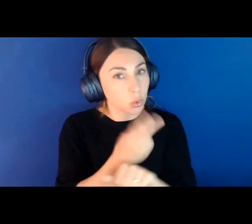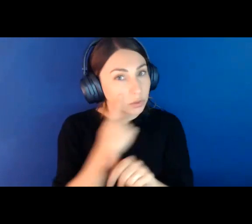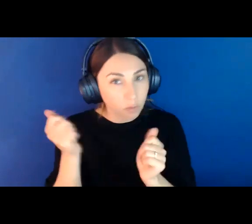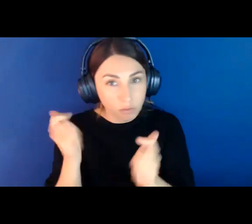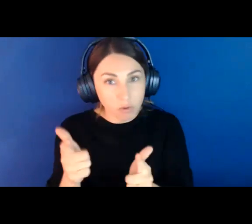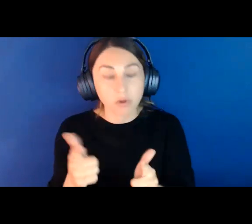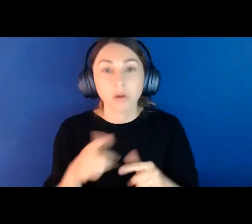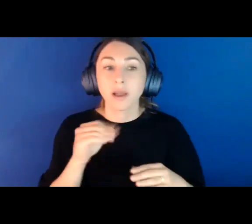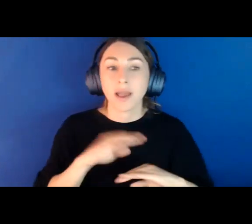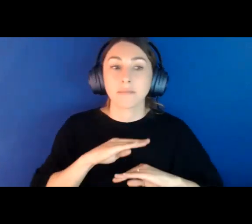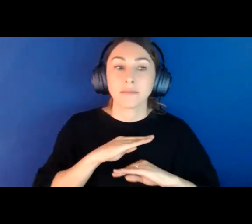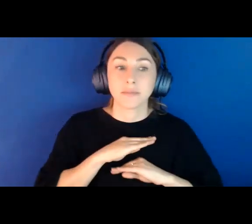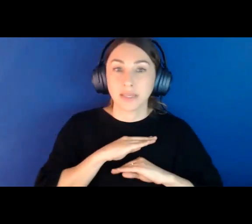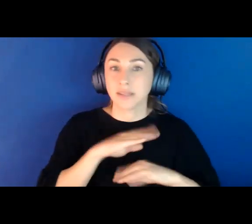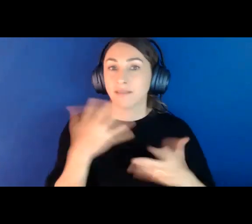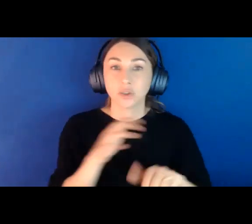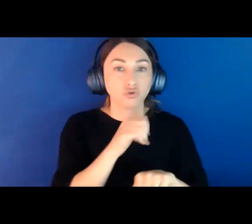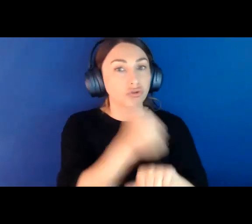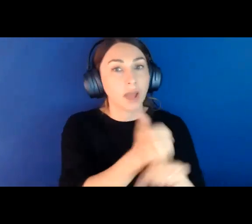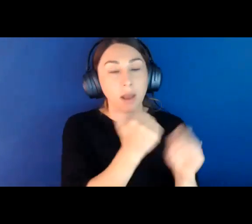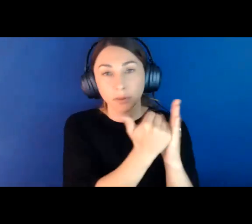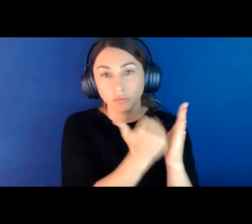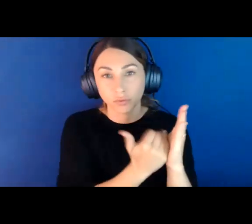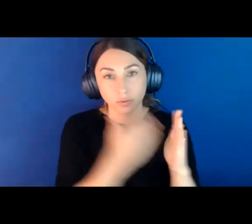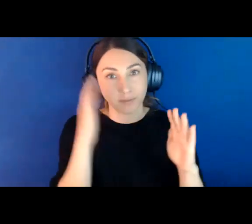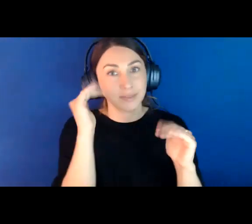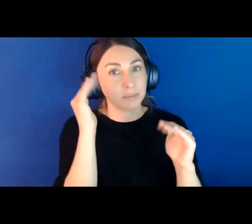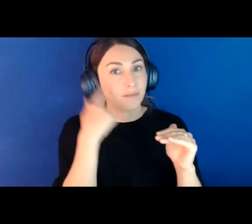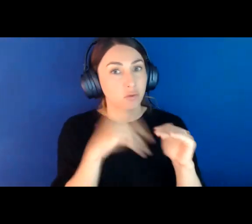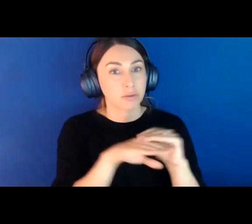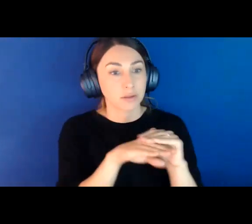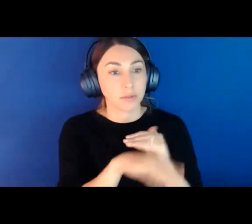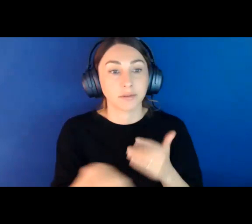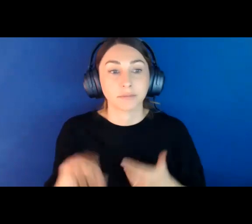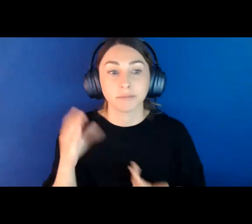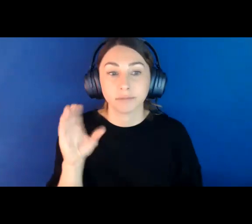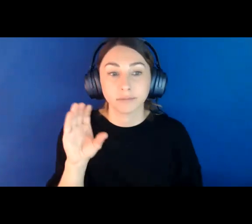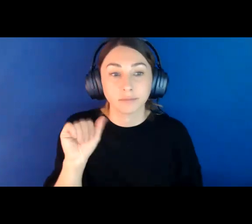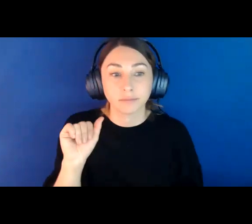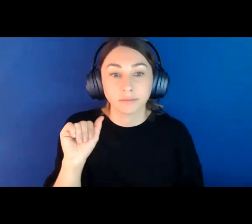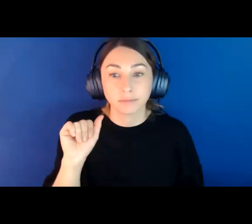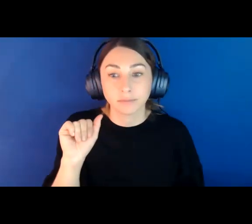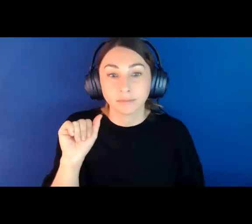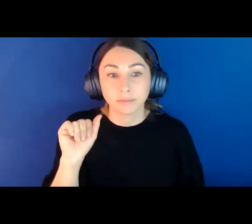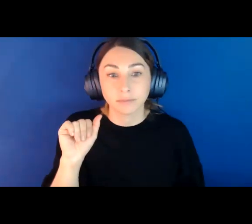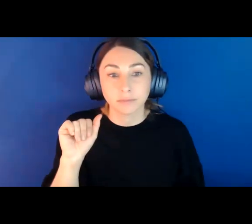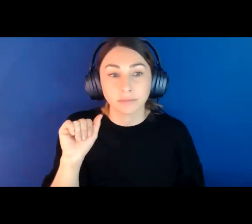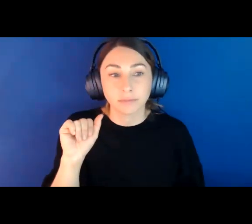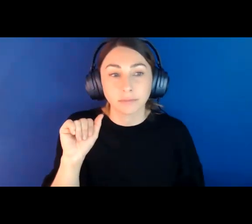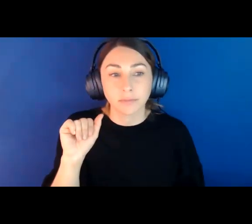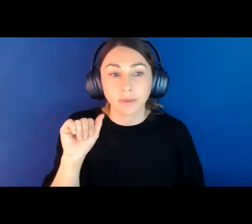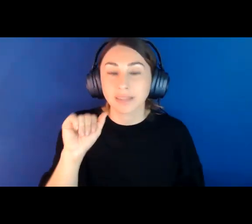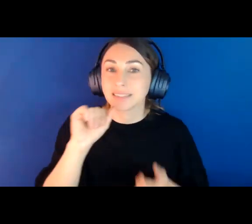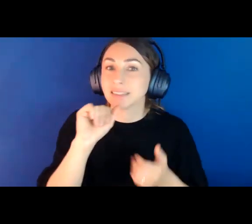meets established accessibility standards. This can be WCAG, this can be Section 508. It really